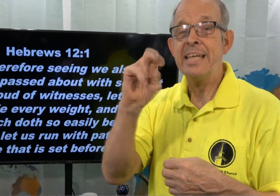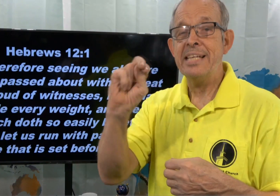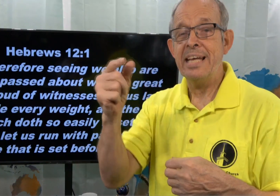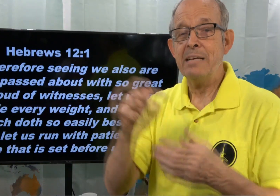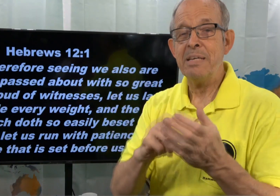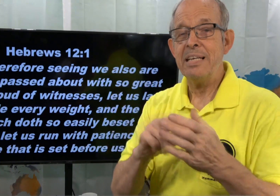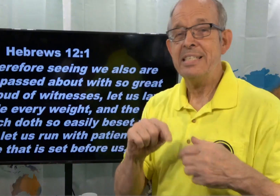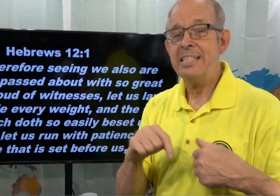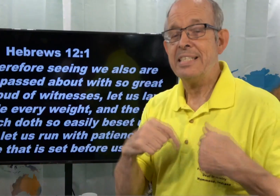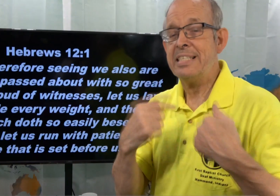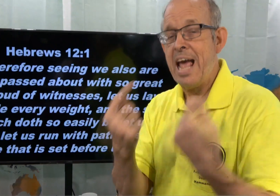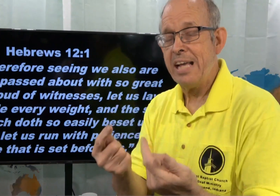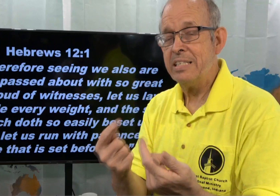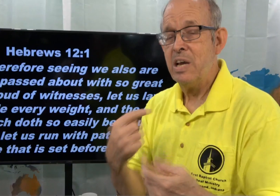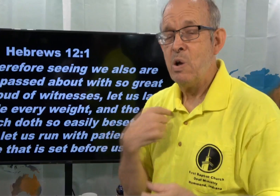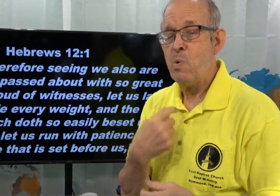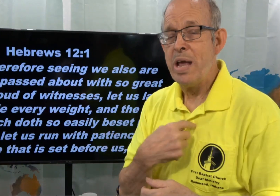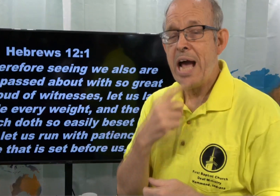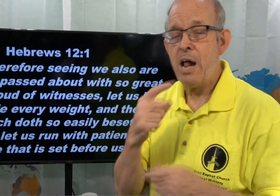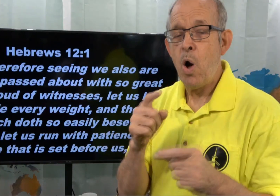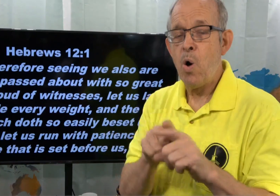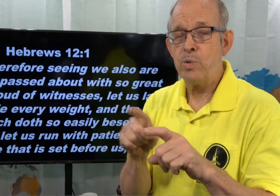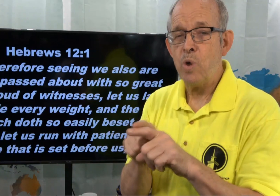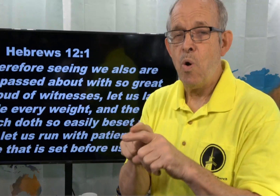city, we say, we have also